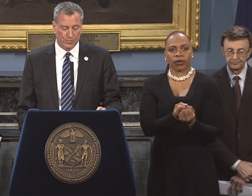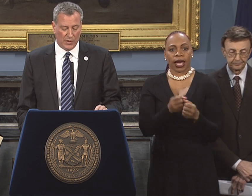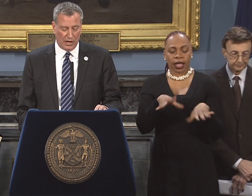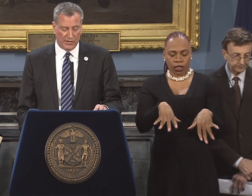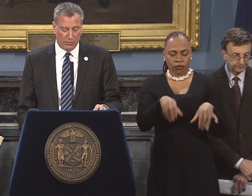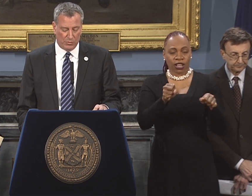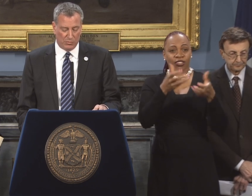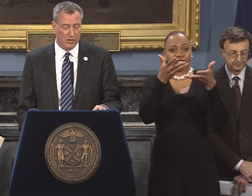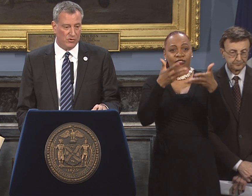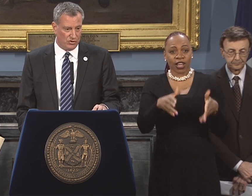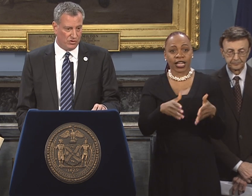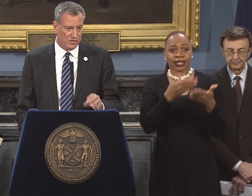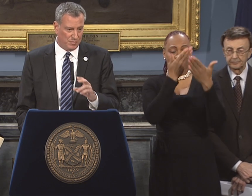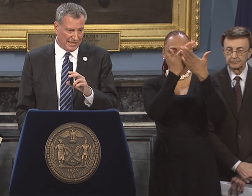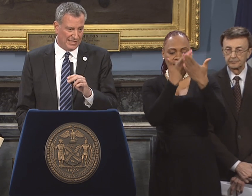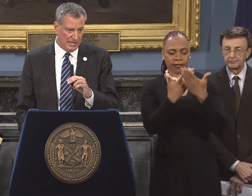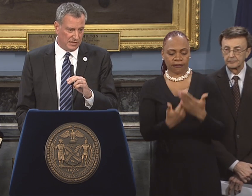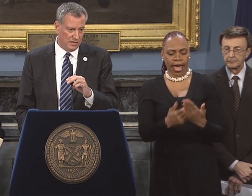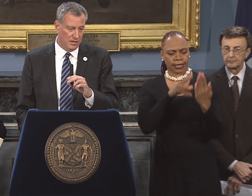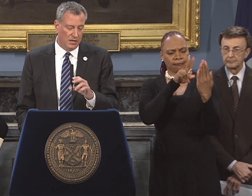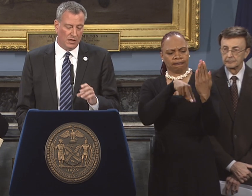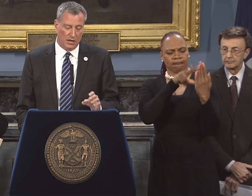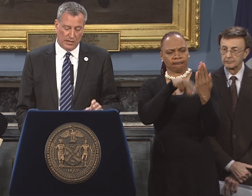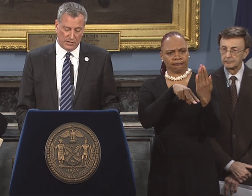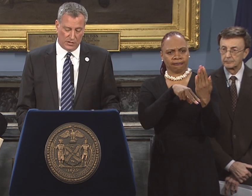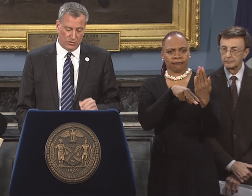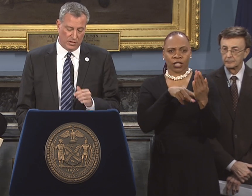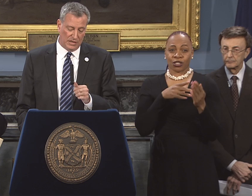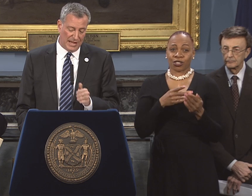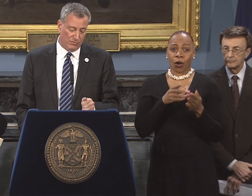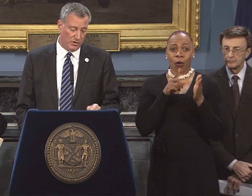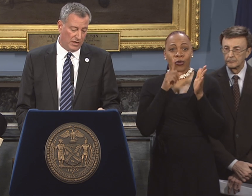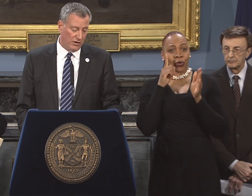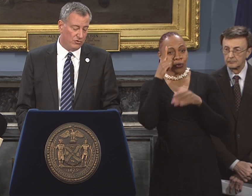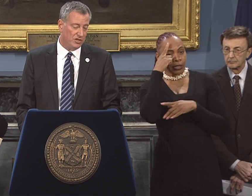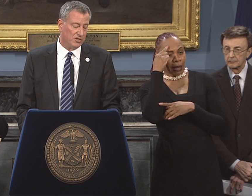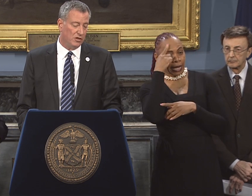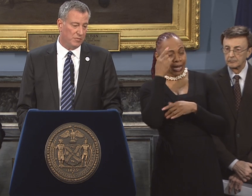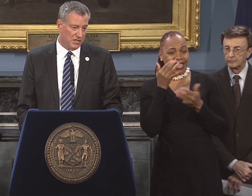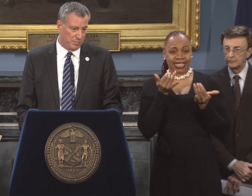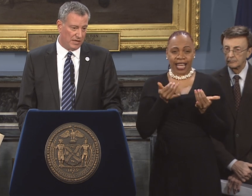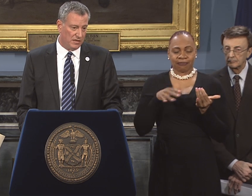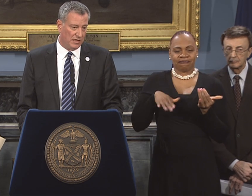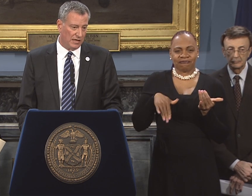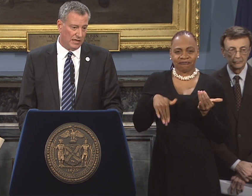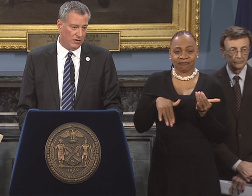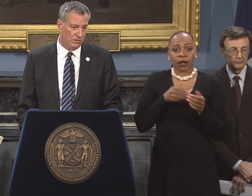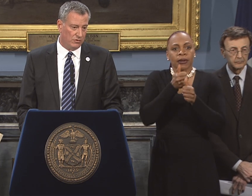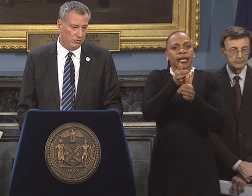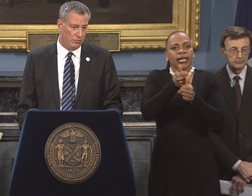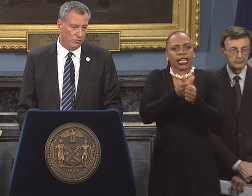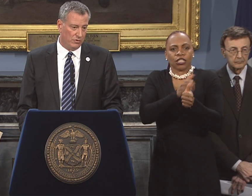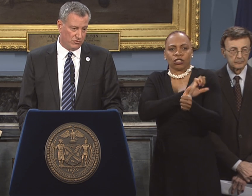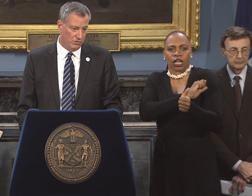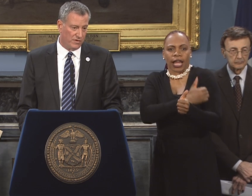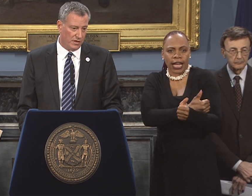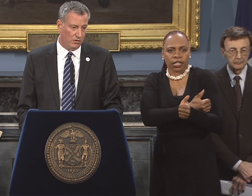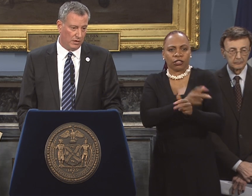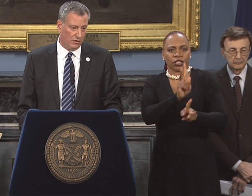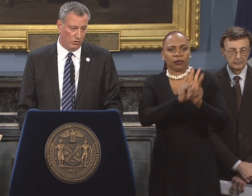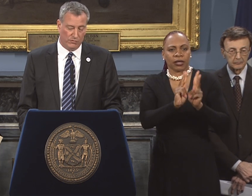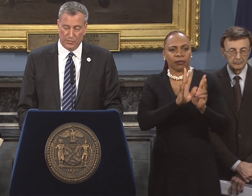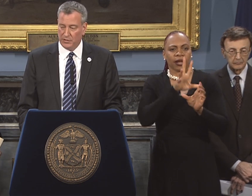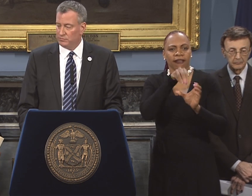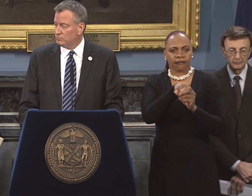So I think it would be premature to speculate. I can tell you that every energy is going to be expended to get down to the truth